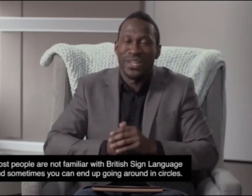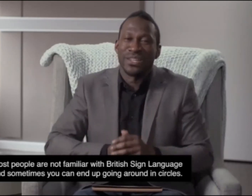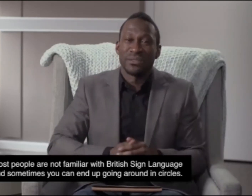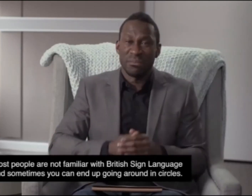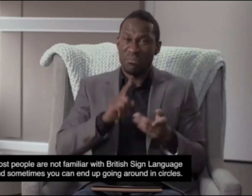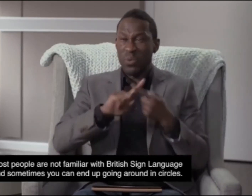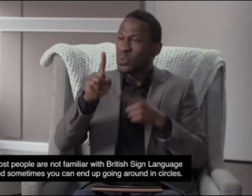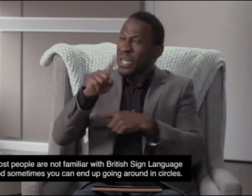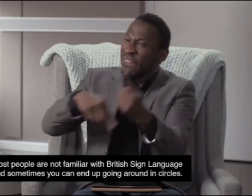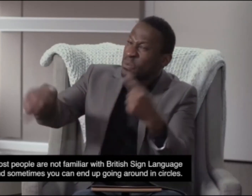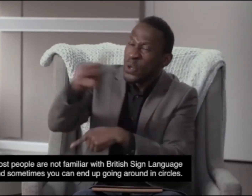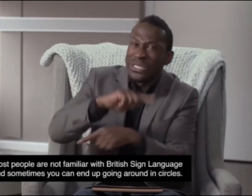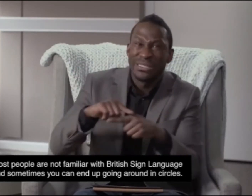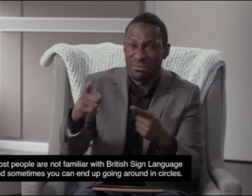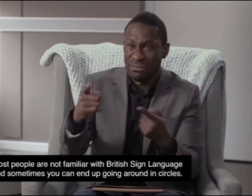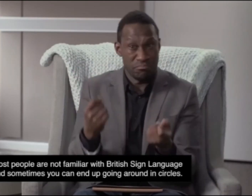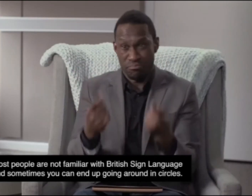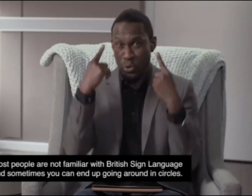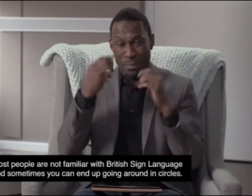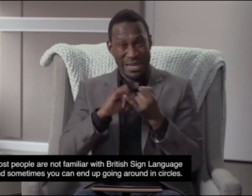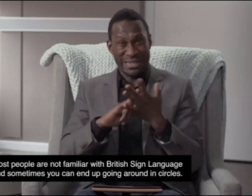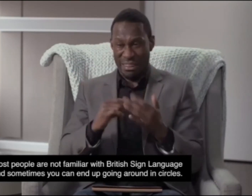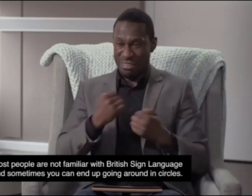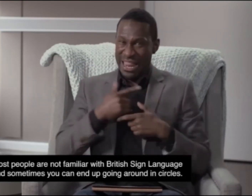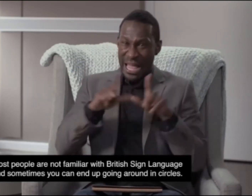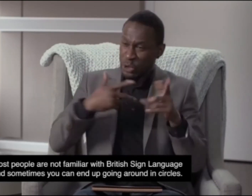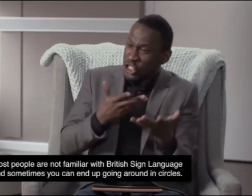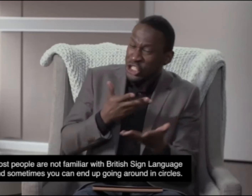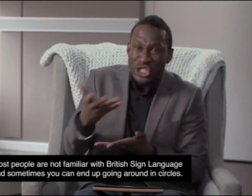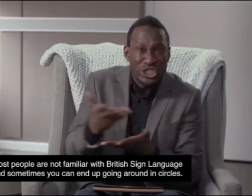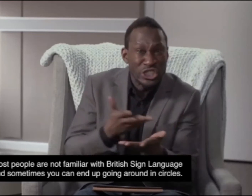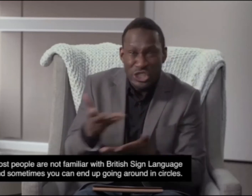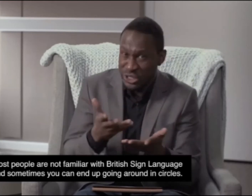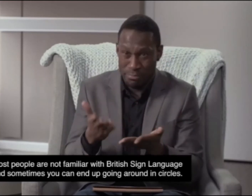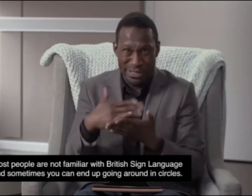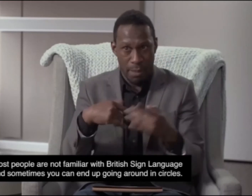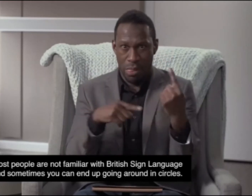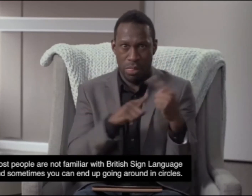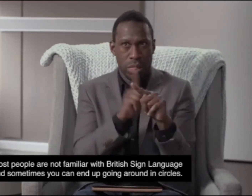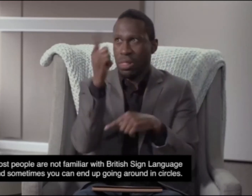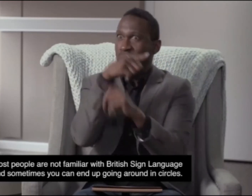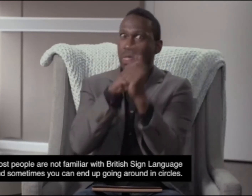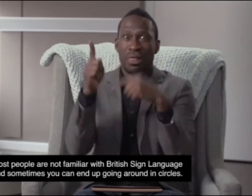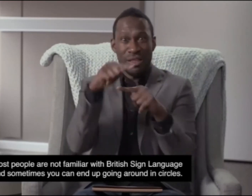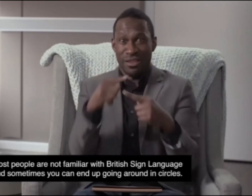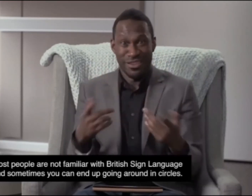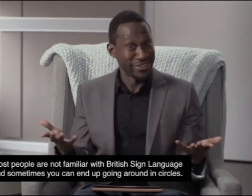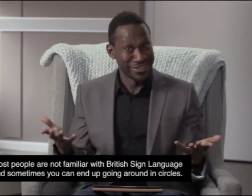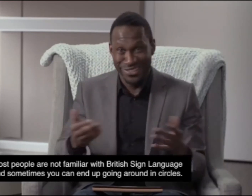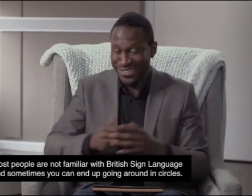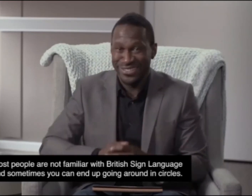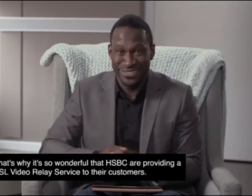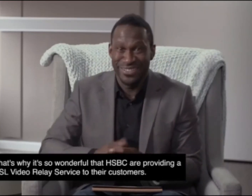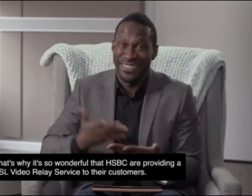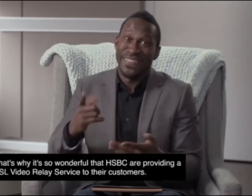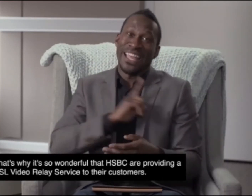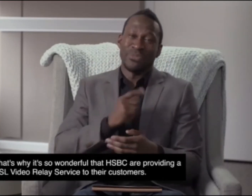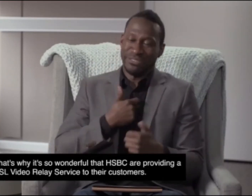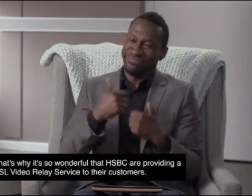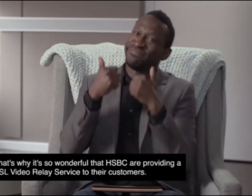Most people are not familiar with British Sign Language, and sometimes you can end up going round in circles. That's why it's so